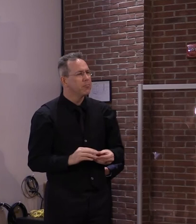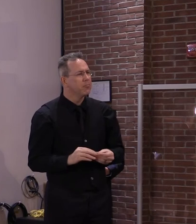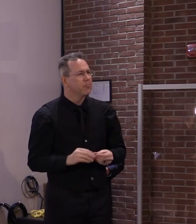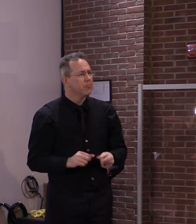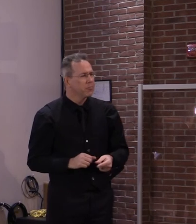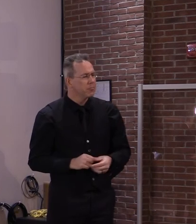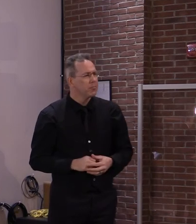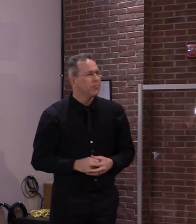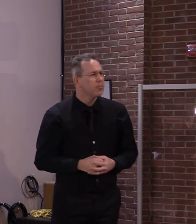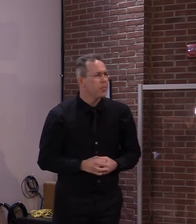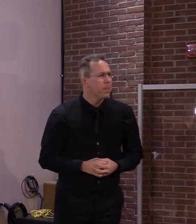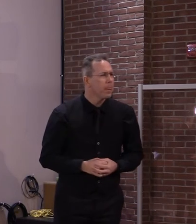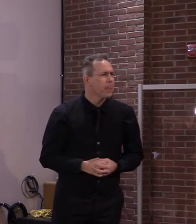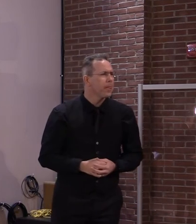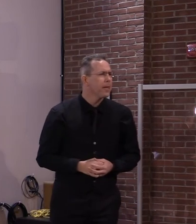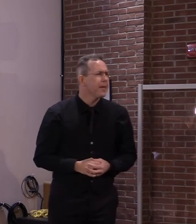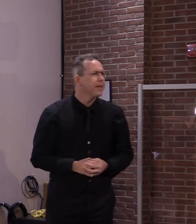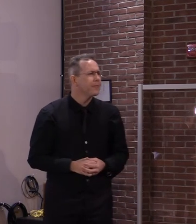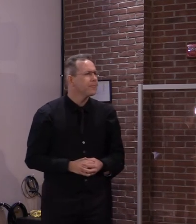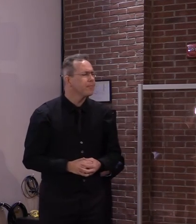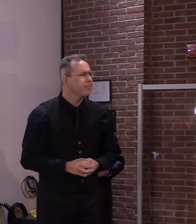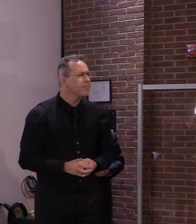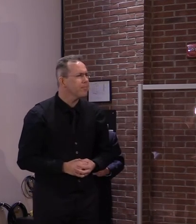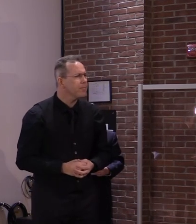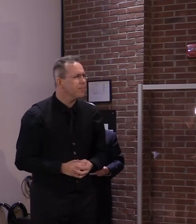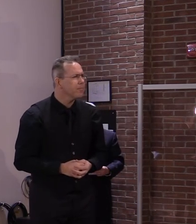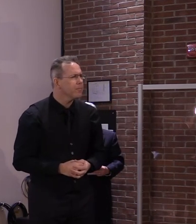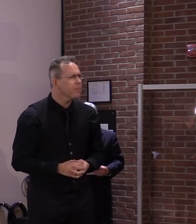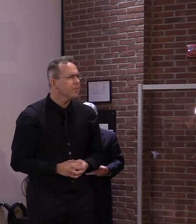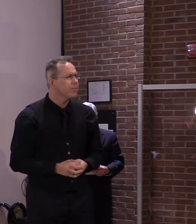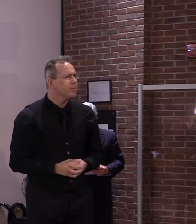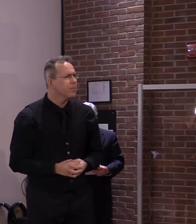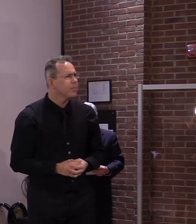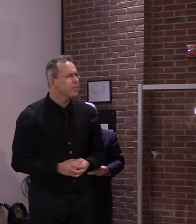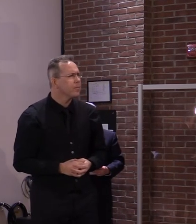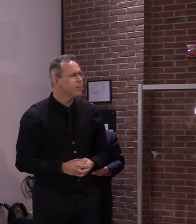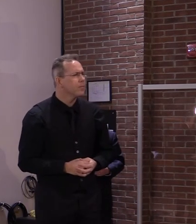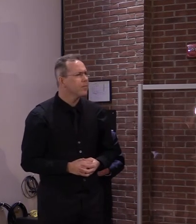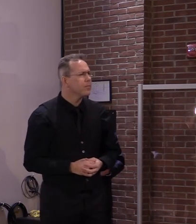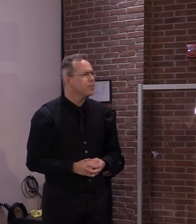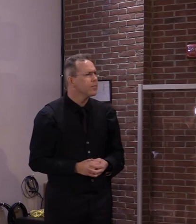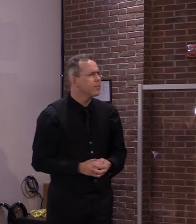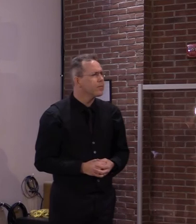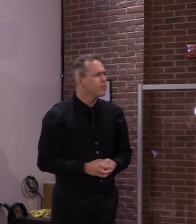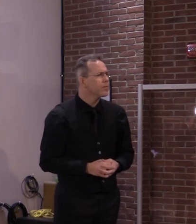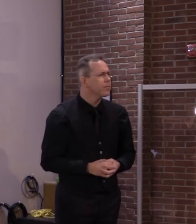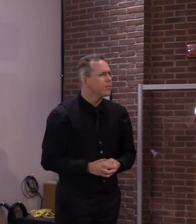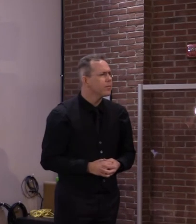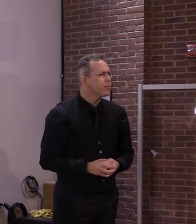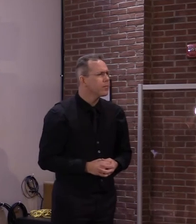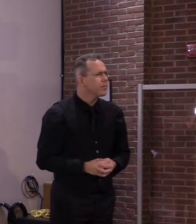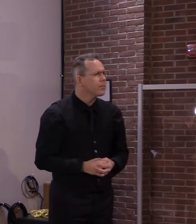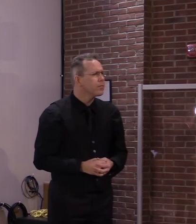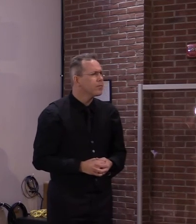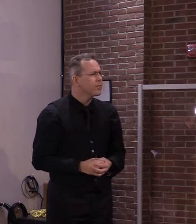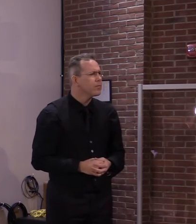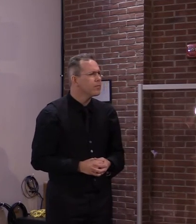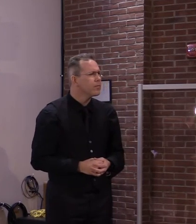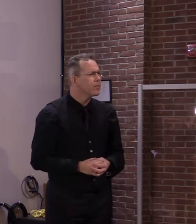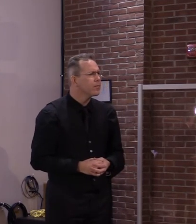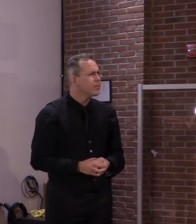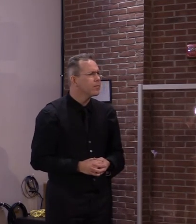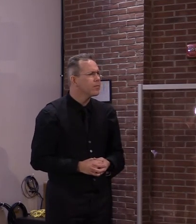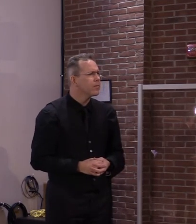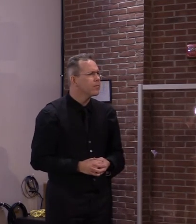what the health department is seeing as a cause for a rise in cases in franklin county uh what kind of outbreaks have you